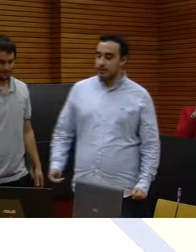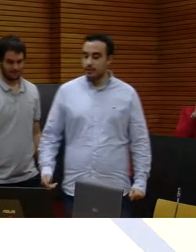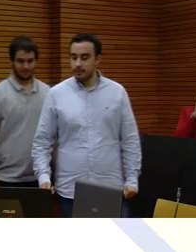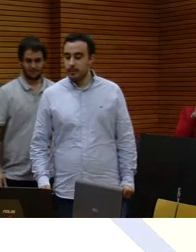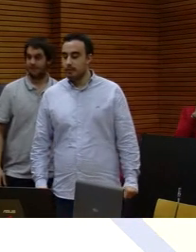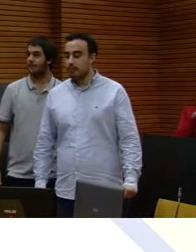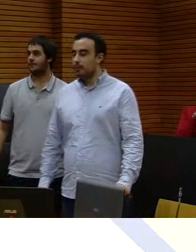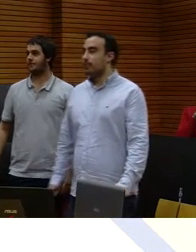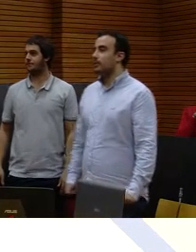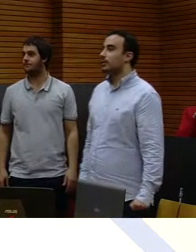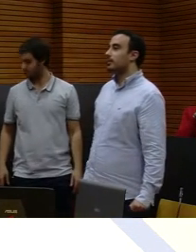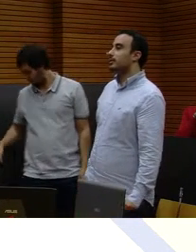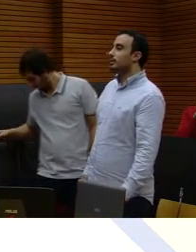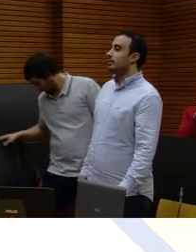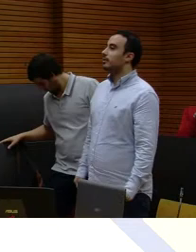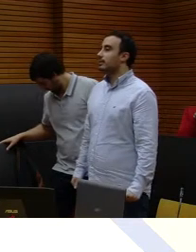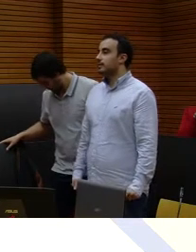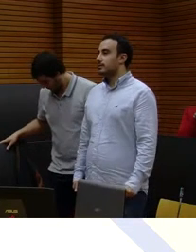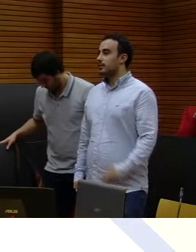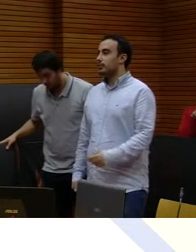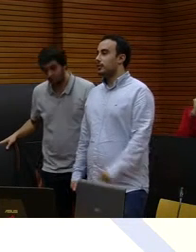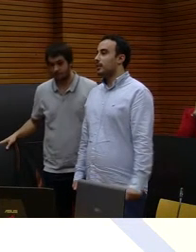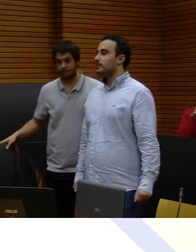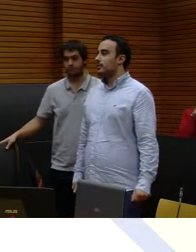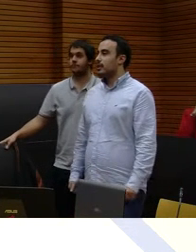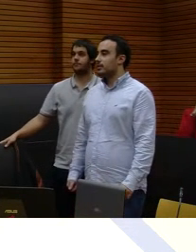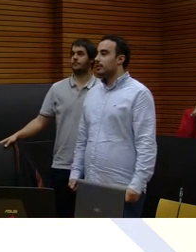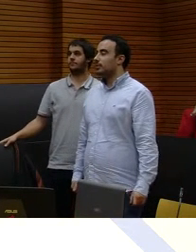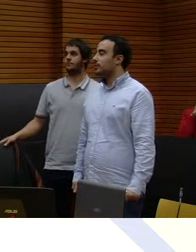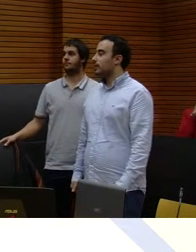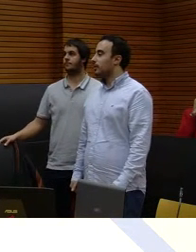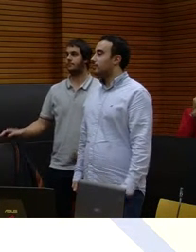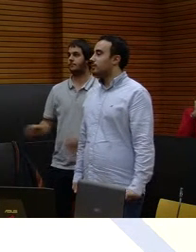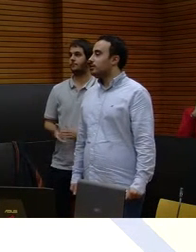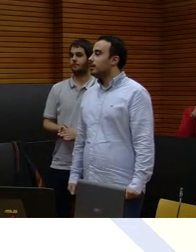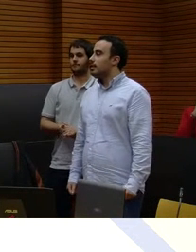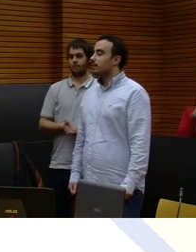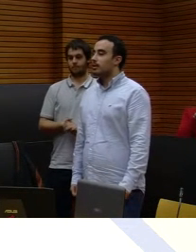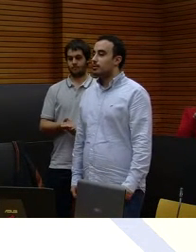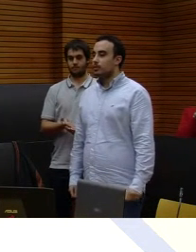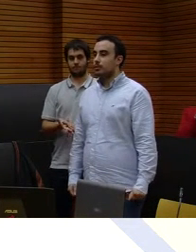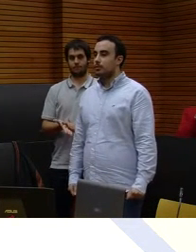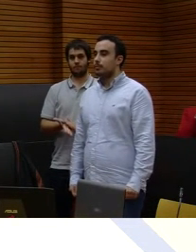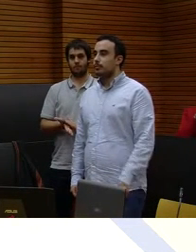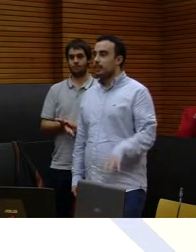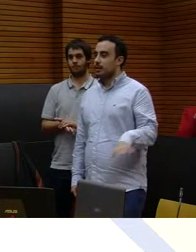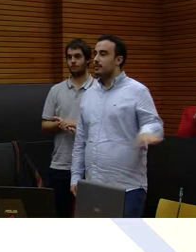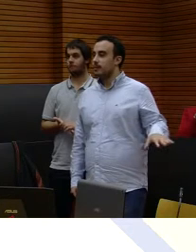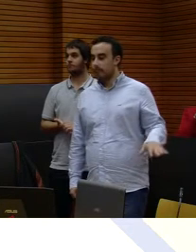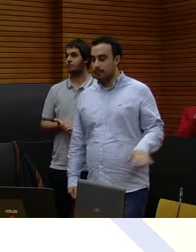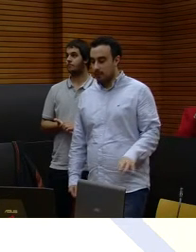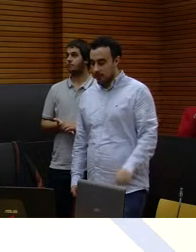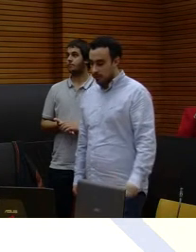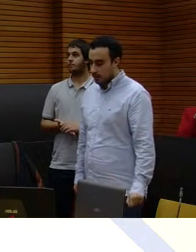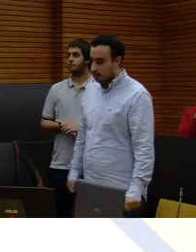This project has been developed in GILT. This stands for Games Interaction and Learning Technologies. It's a research group inside